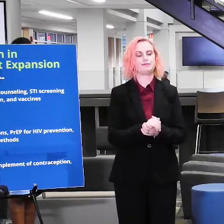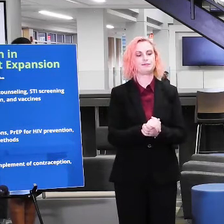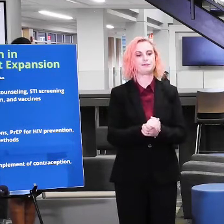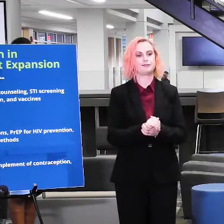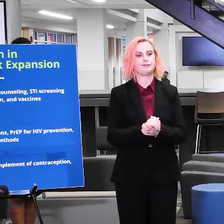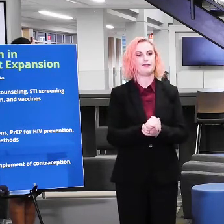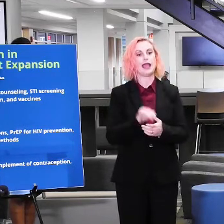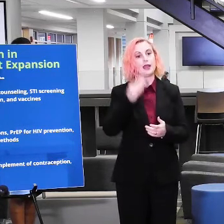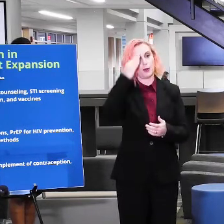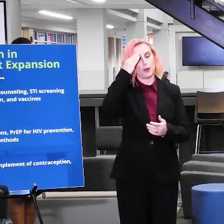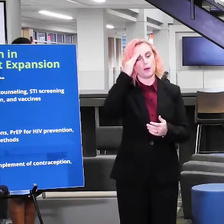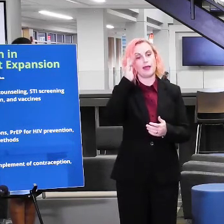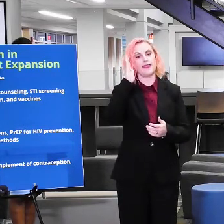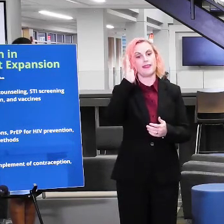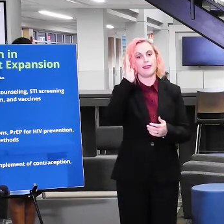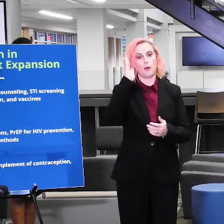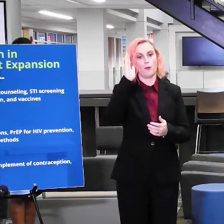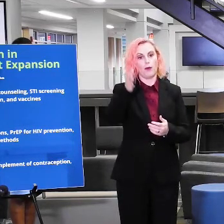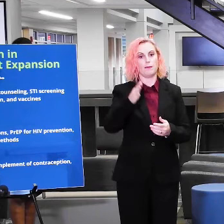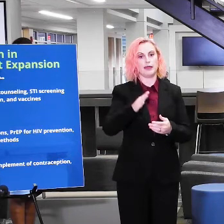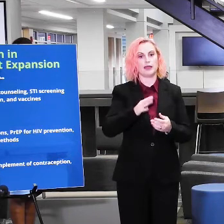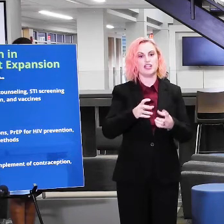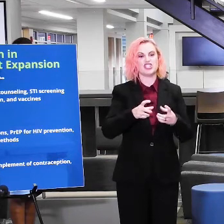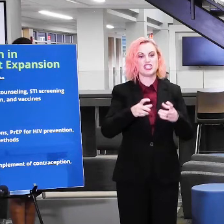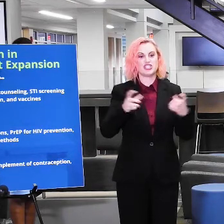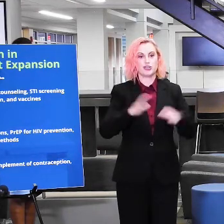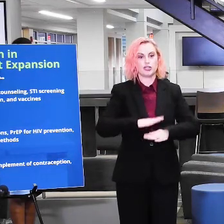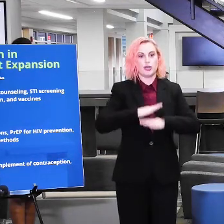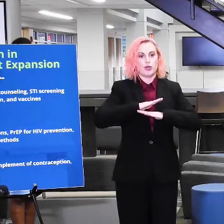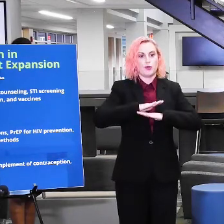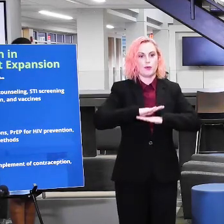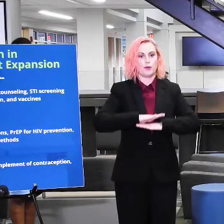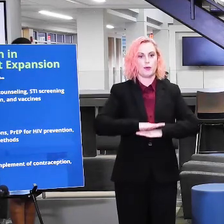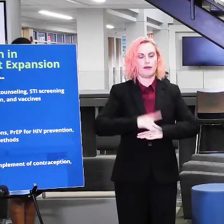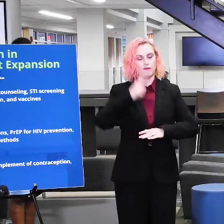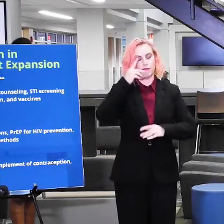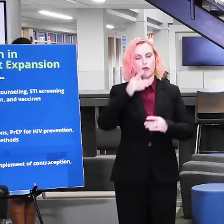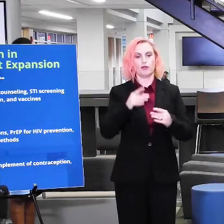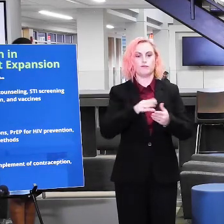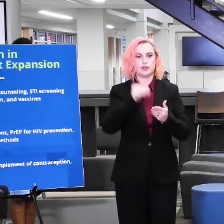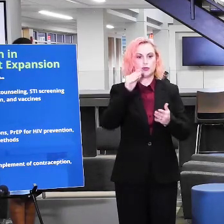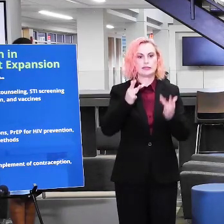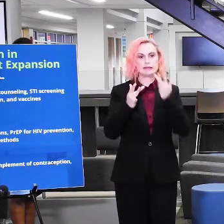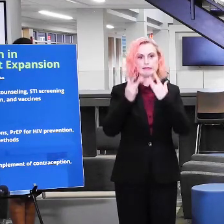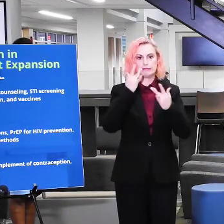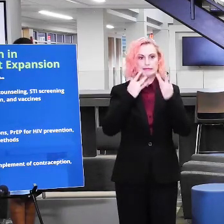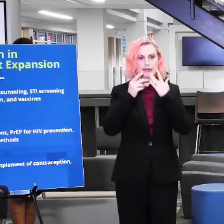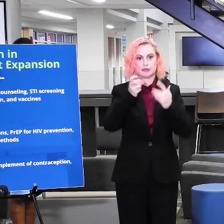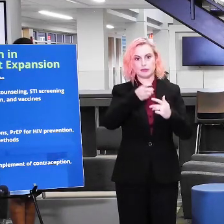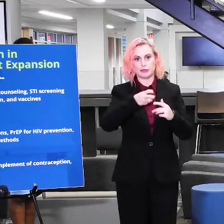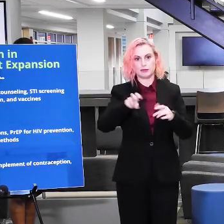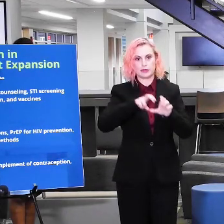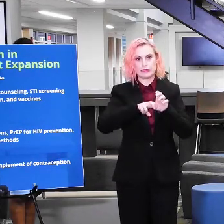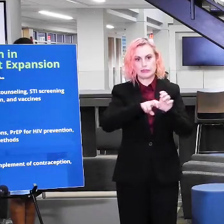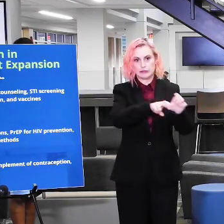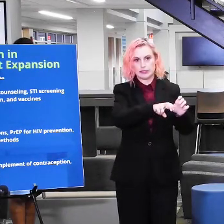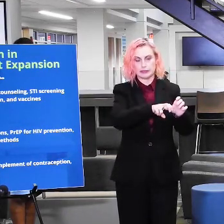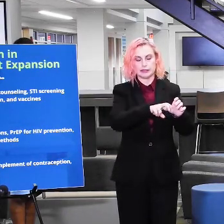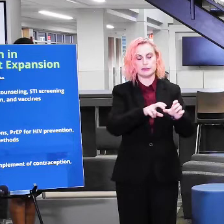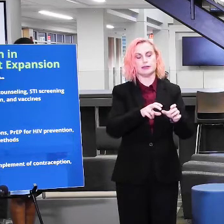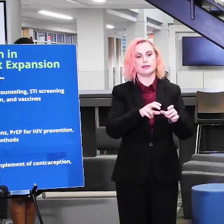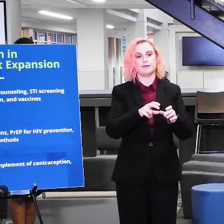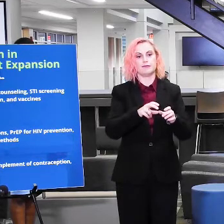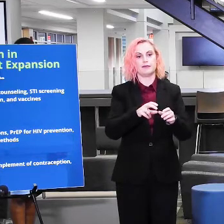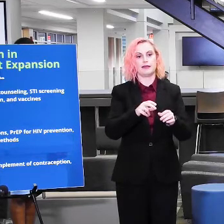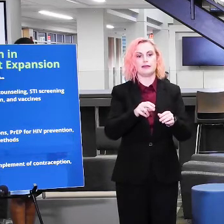I know that's going to be a huge relief for students who lack transportation, lack health insurance, and don't have